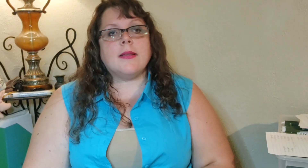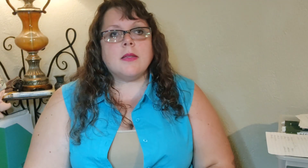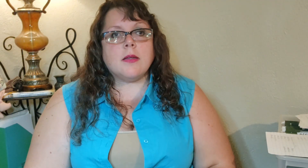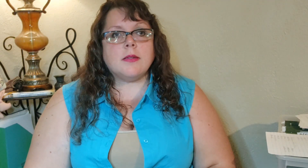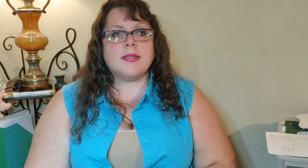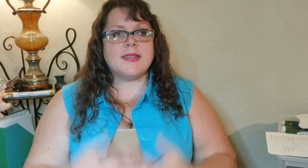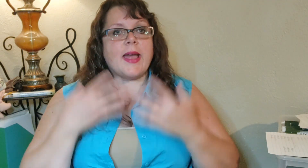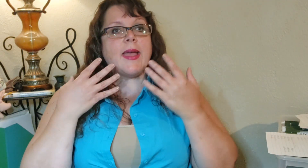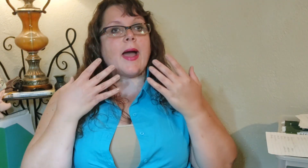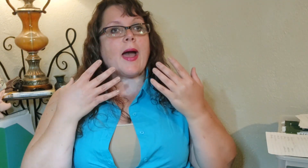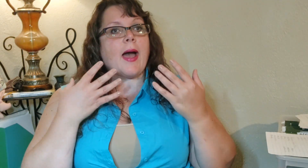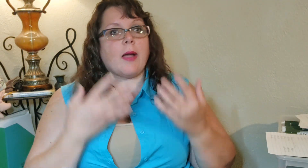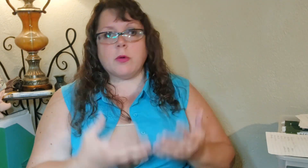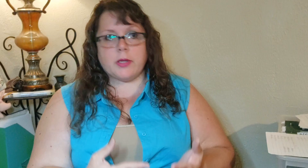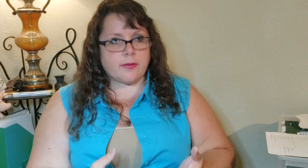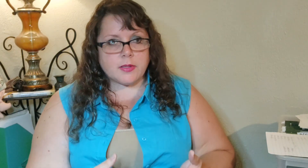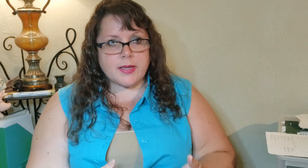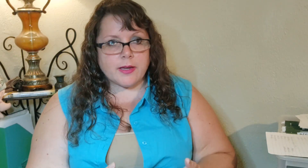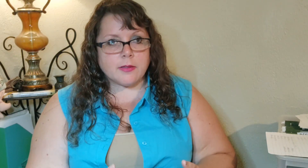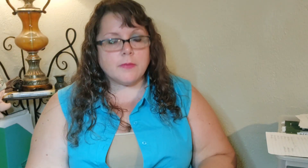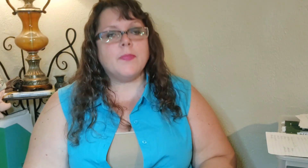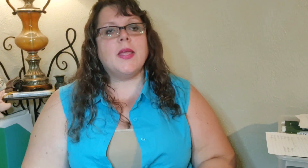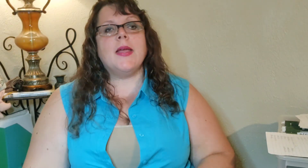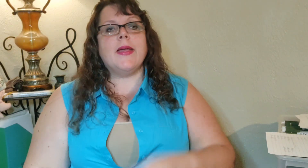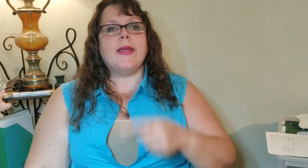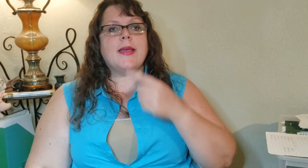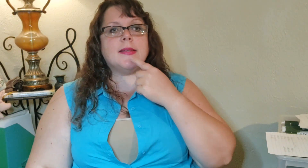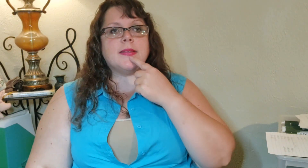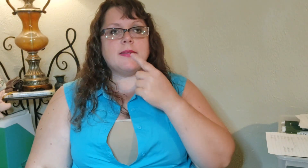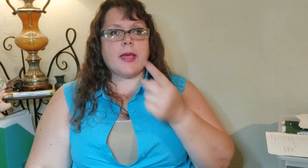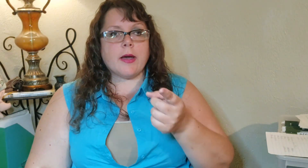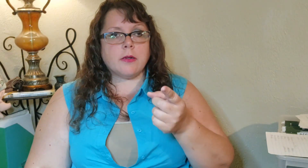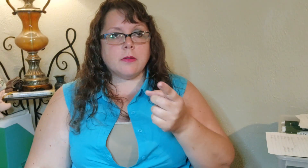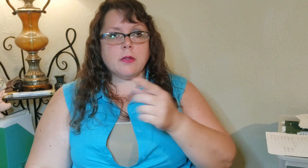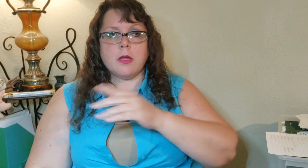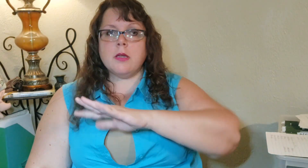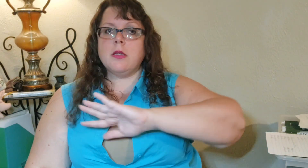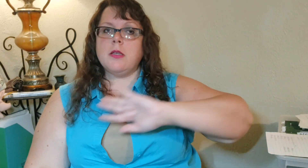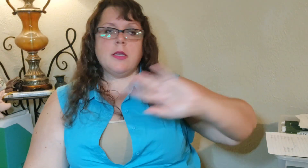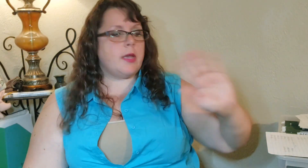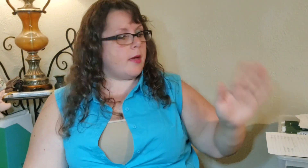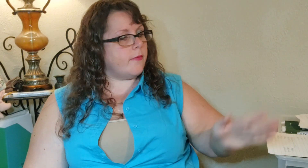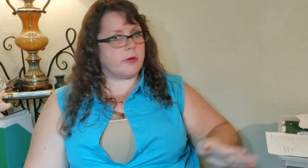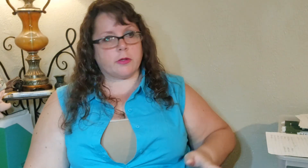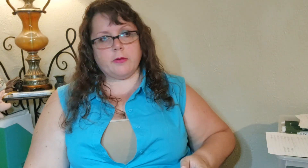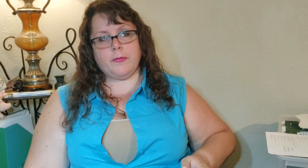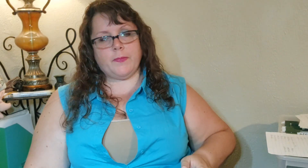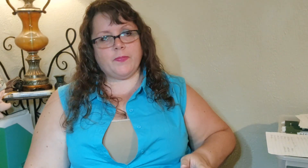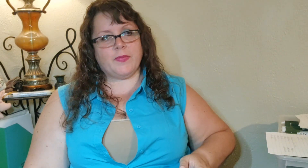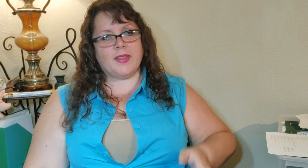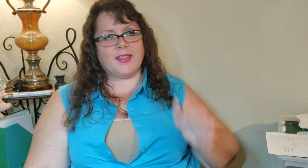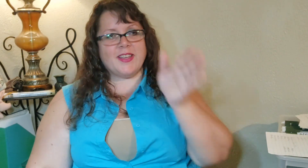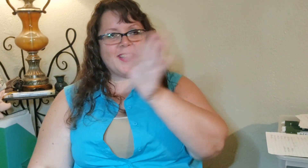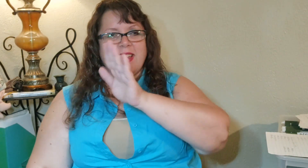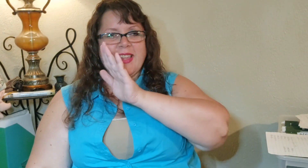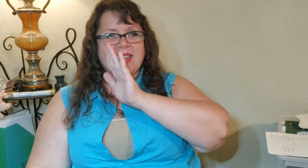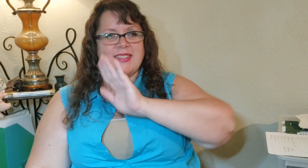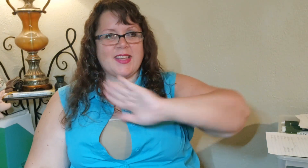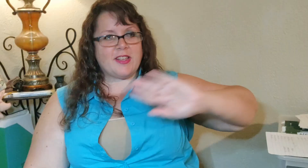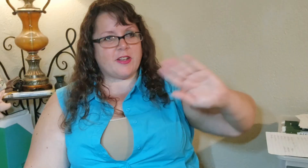And to say, I will never tell, is tell, never, you know, like I say, you go